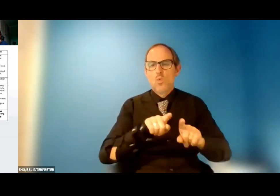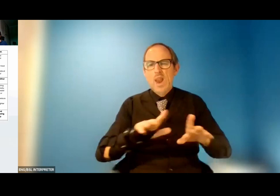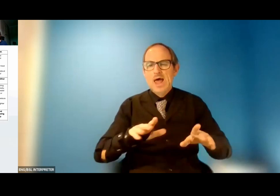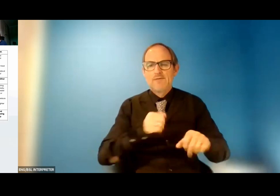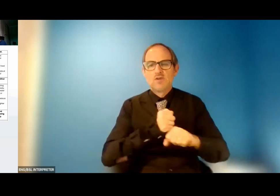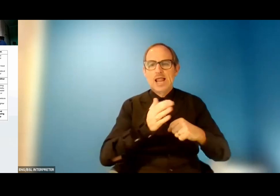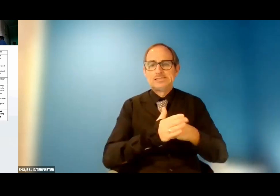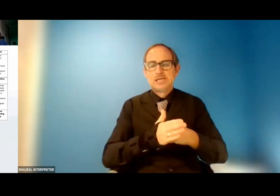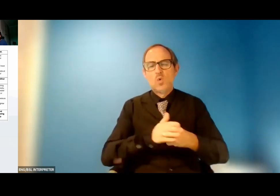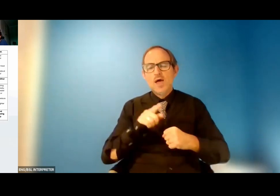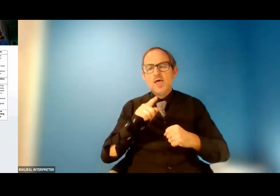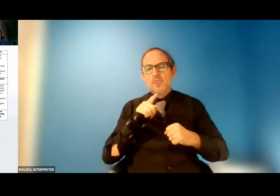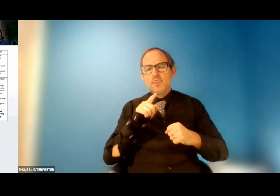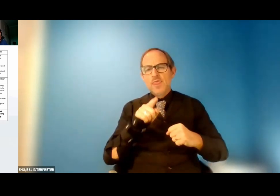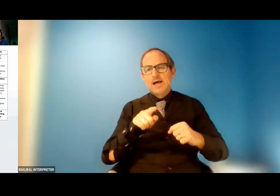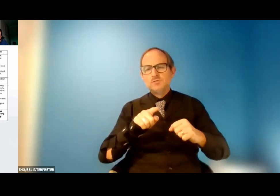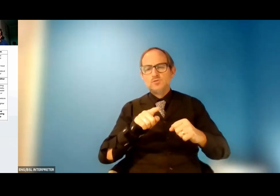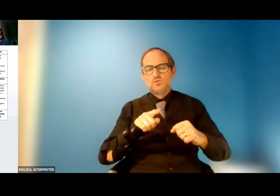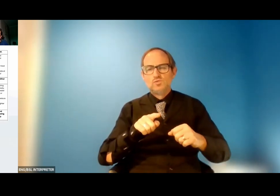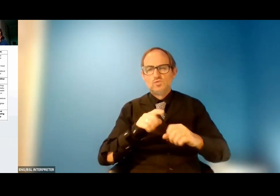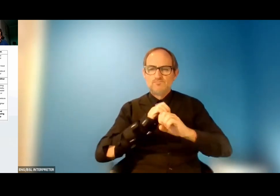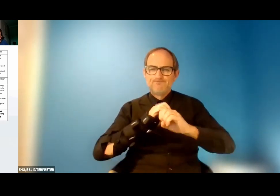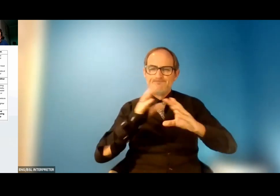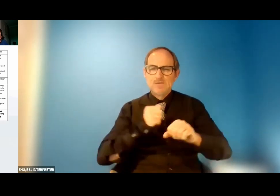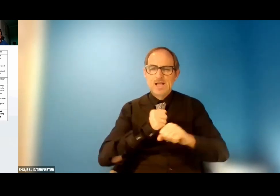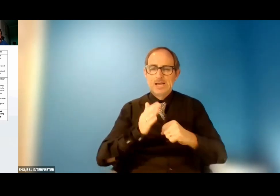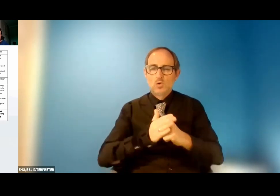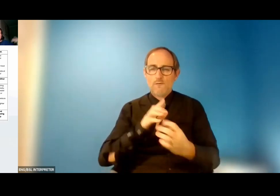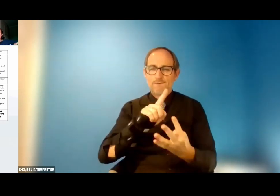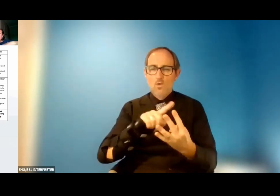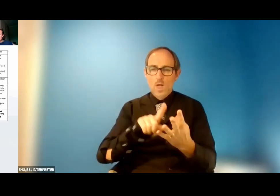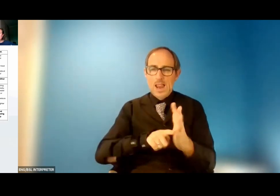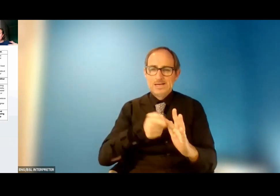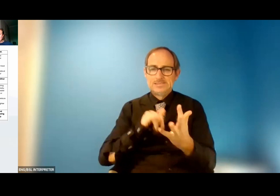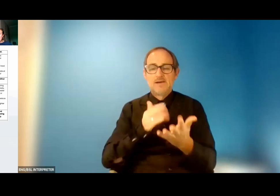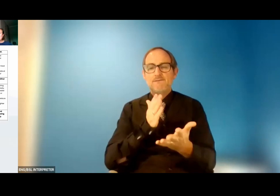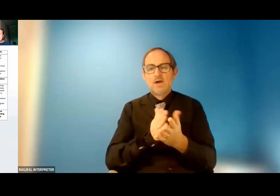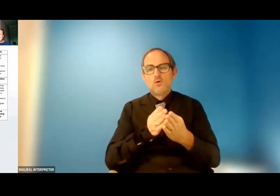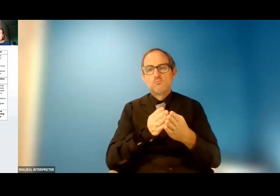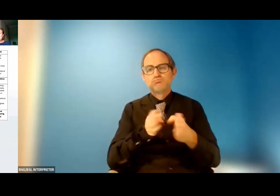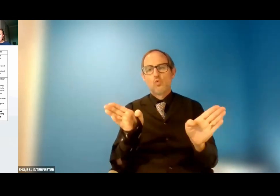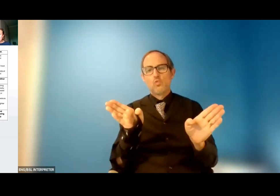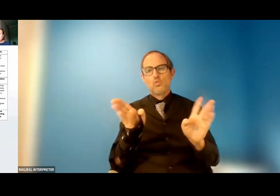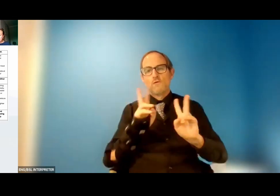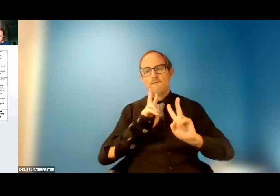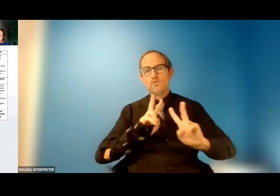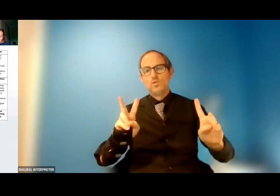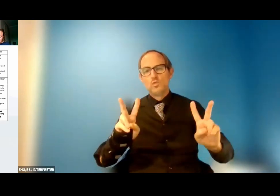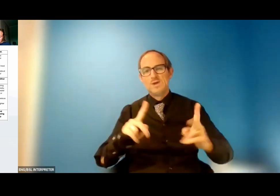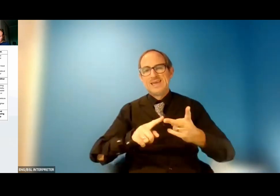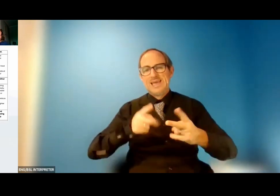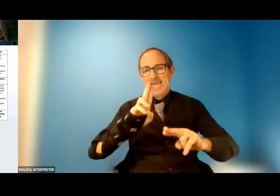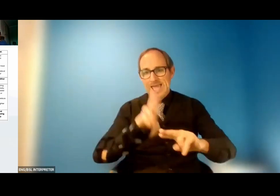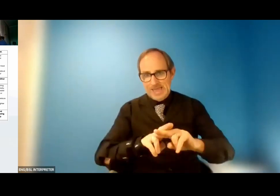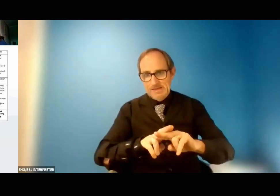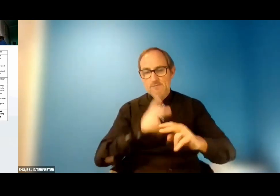holistic vision of what Glasgow could look like across all 4 donut lenses if we were to get into that safe and just